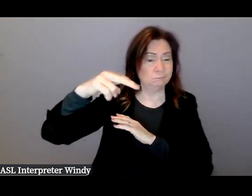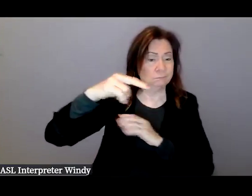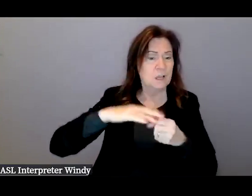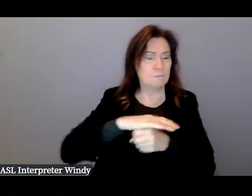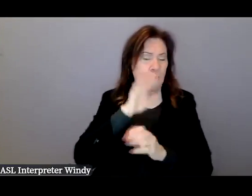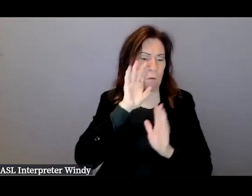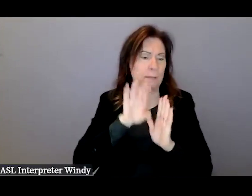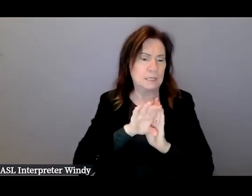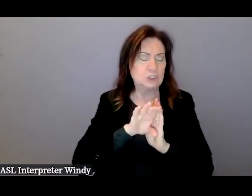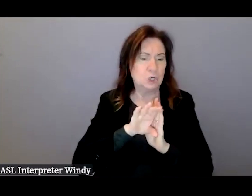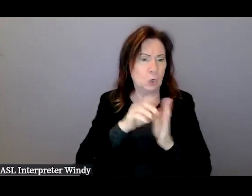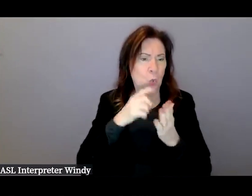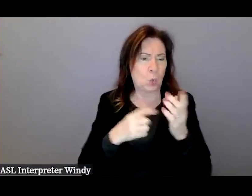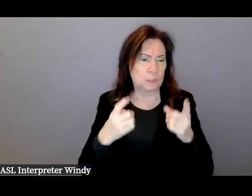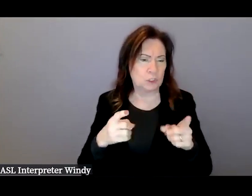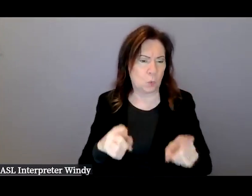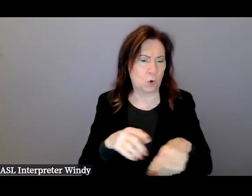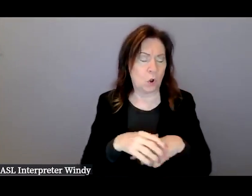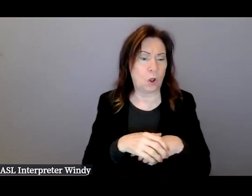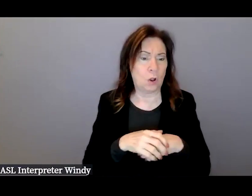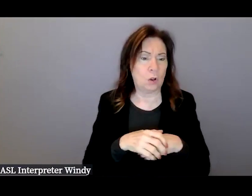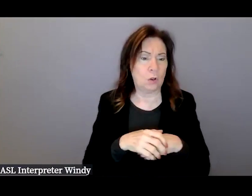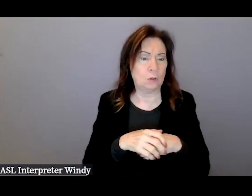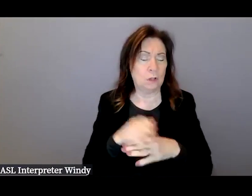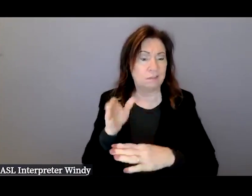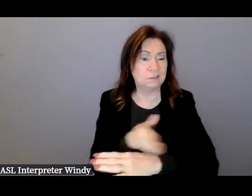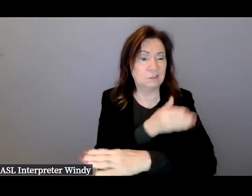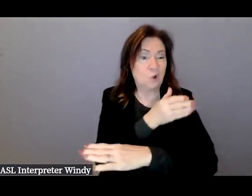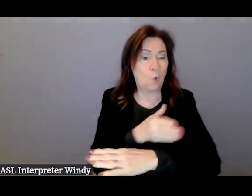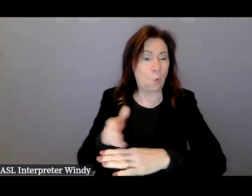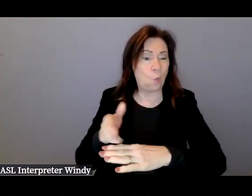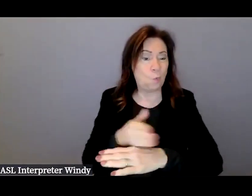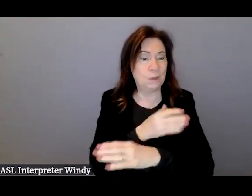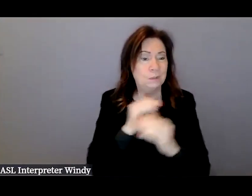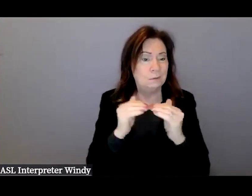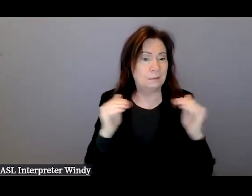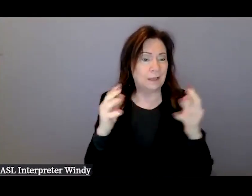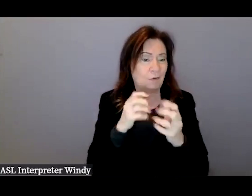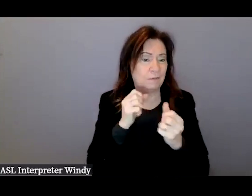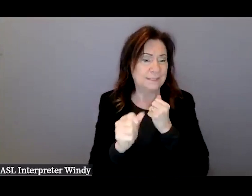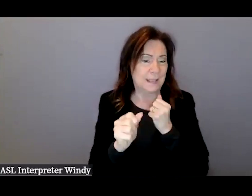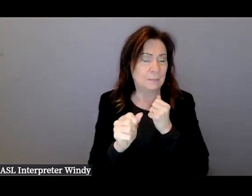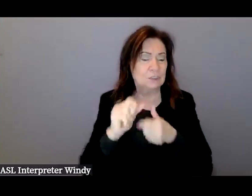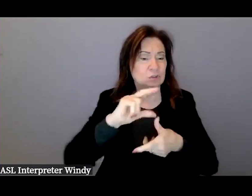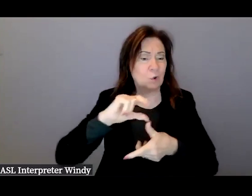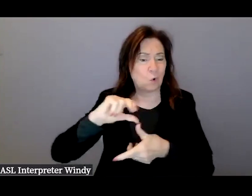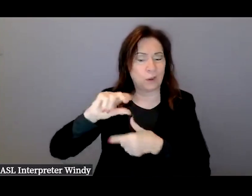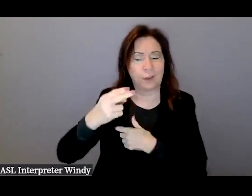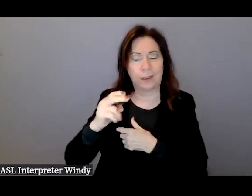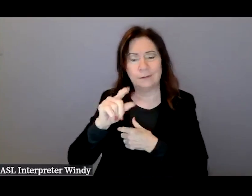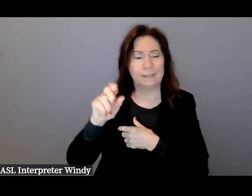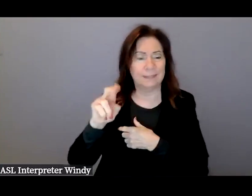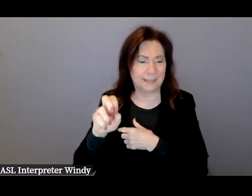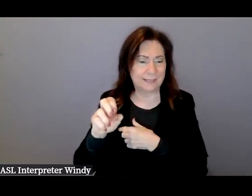picture of the scope and the level of the damage that Helene did to